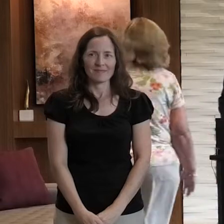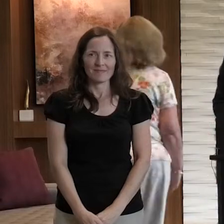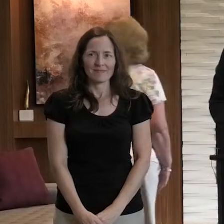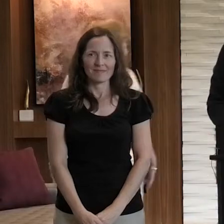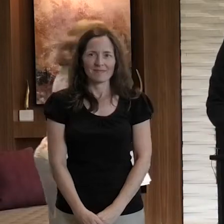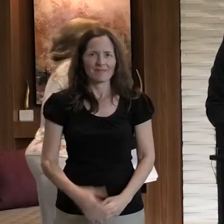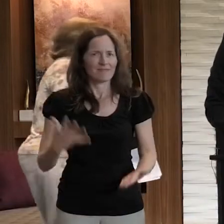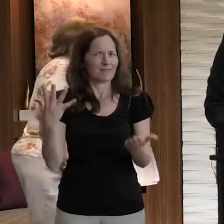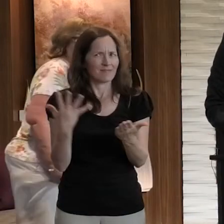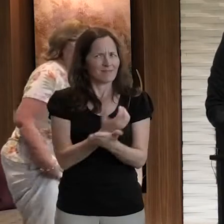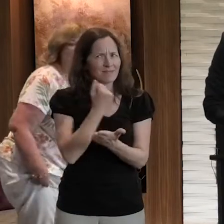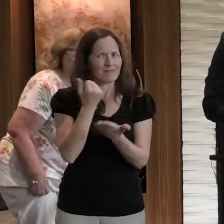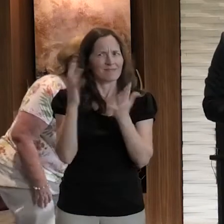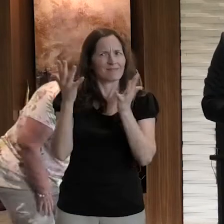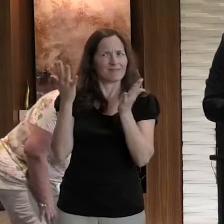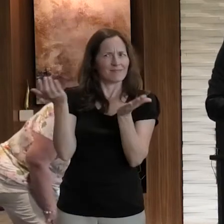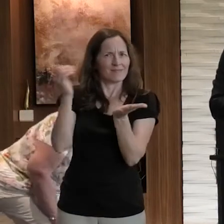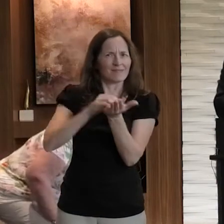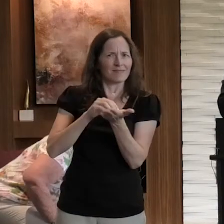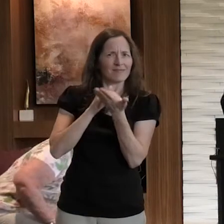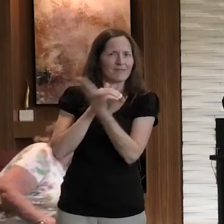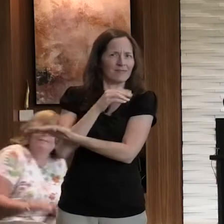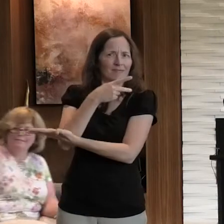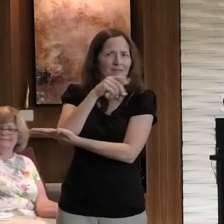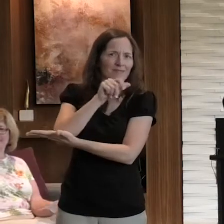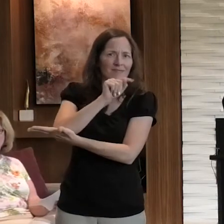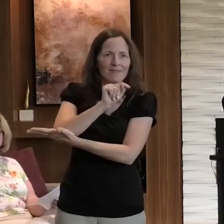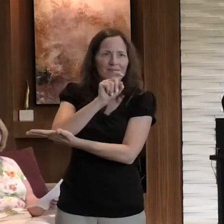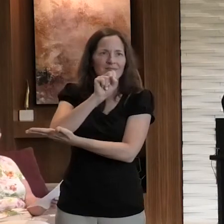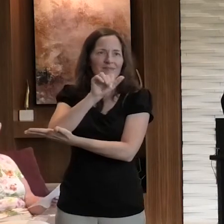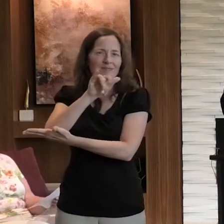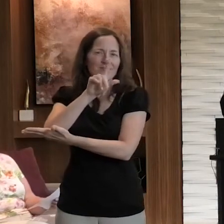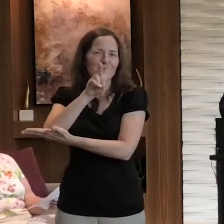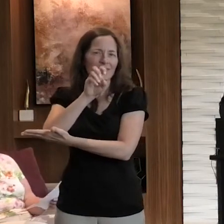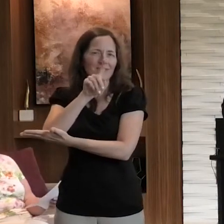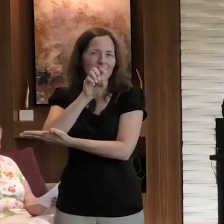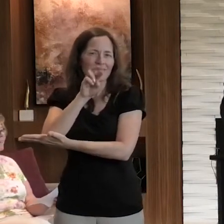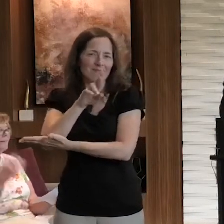Let's give a big round of applause again for Pat Sylvester.